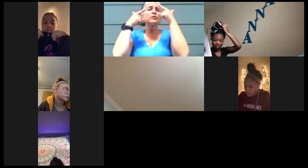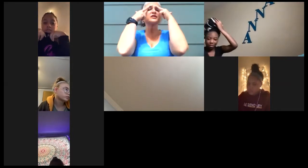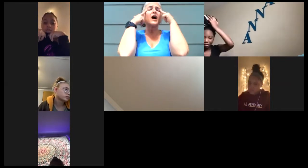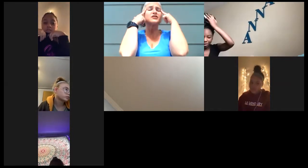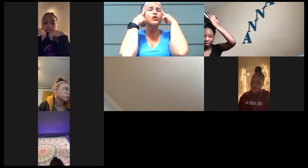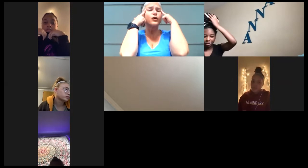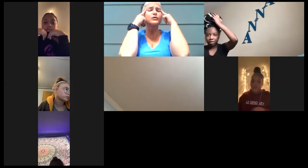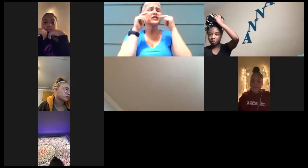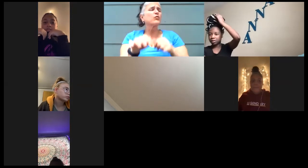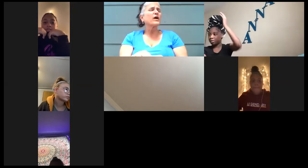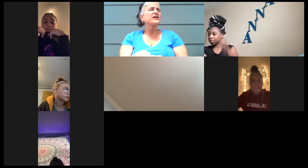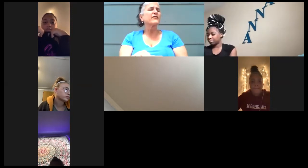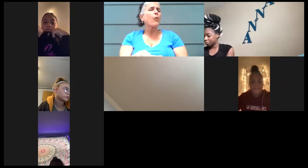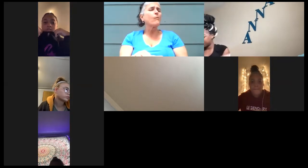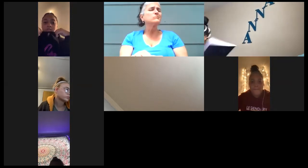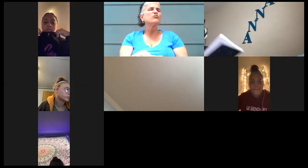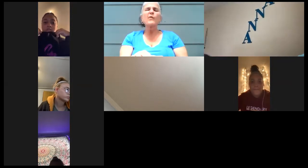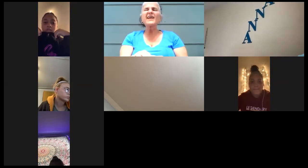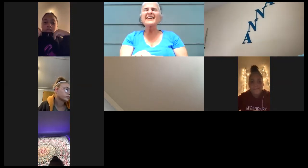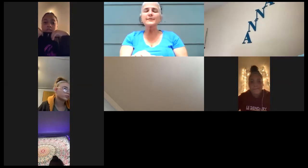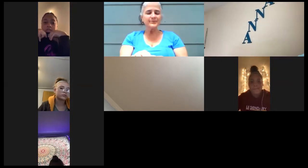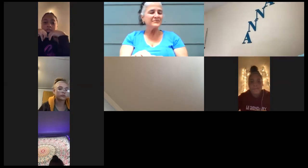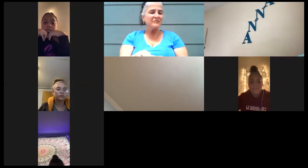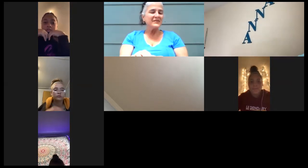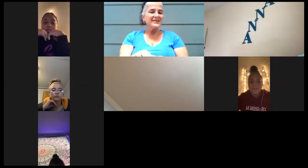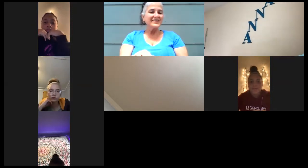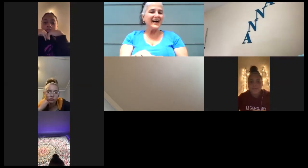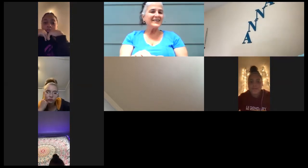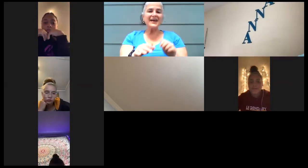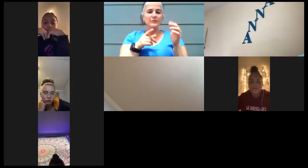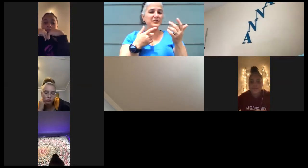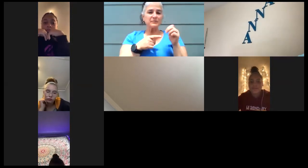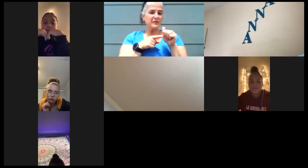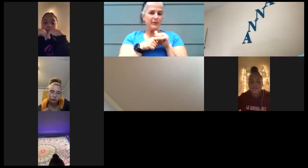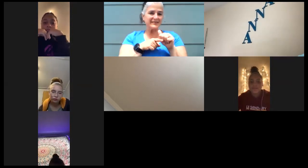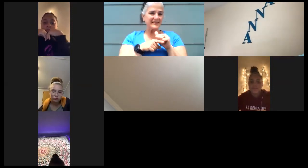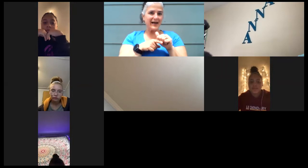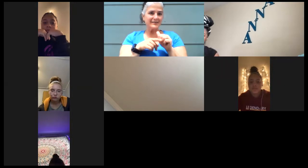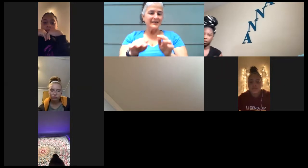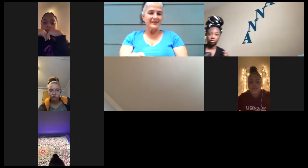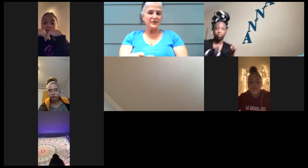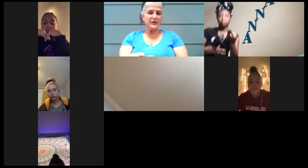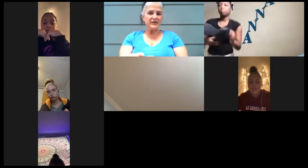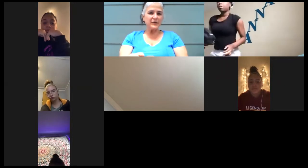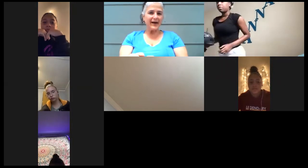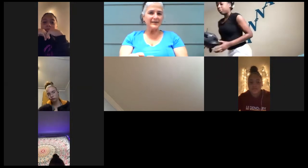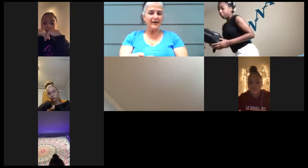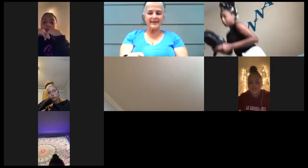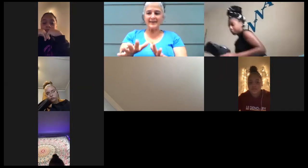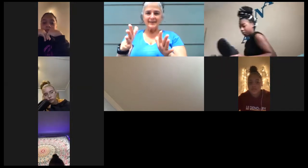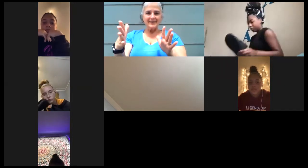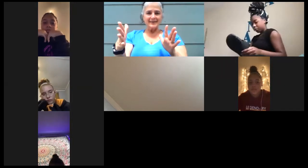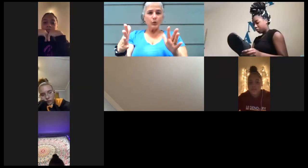whatever, almost the eyes closed, like whatever, I'm eating. And that would just be to practice that. So even if you